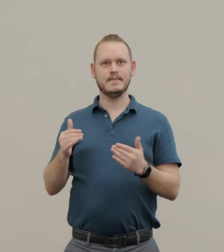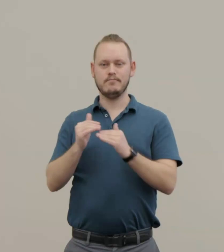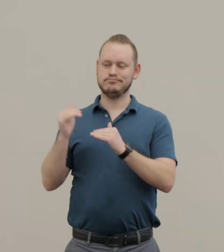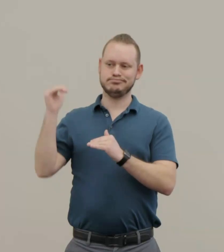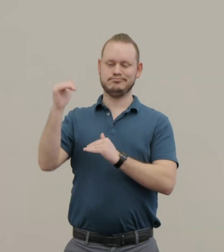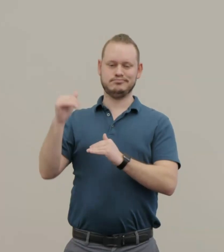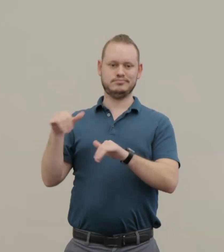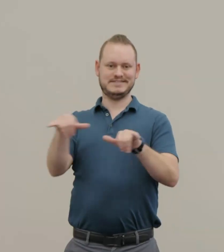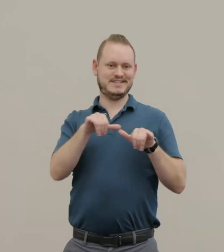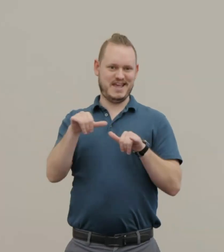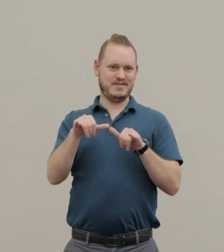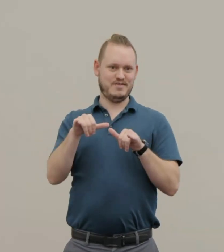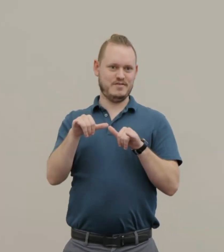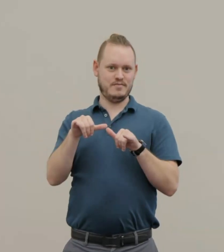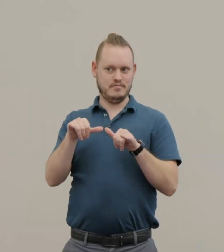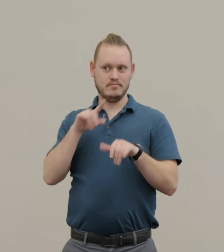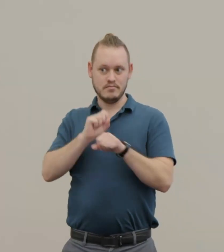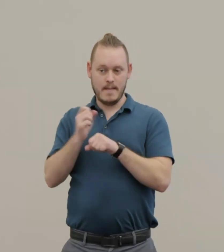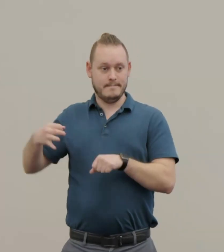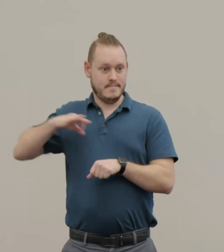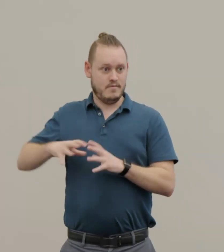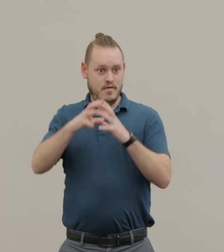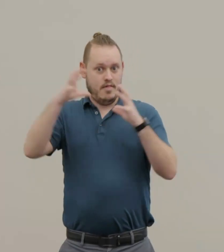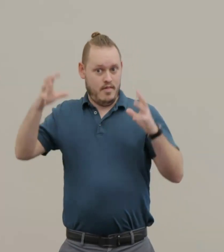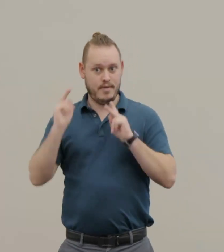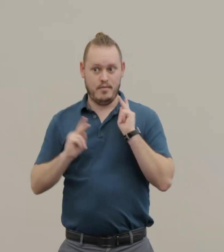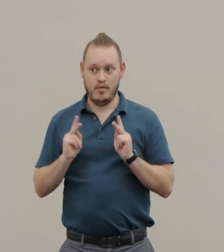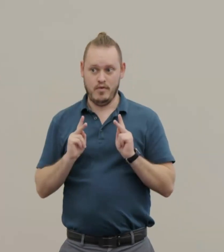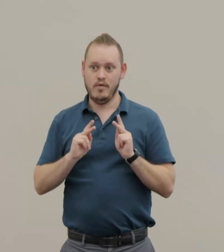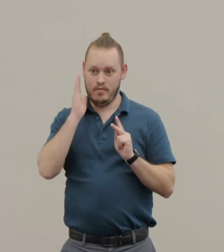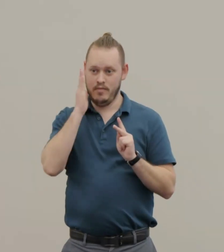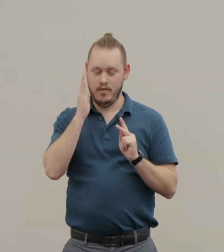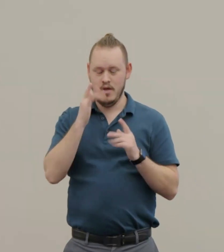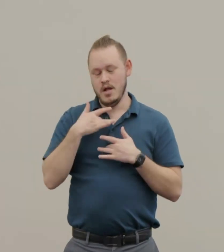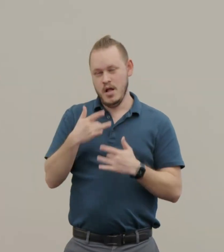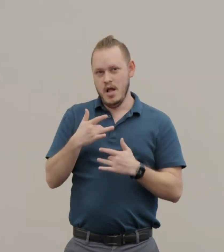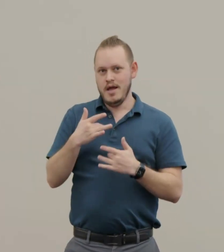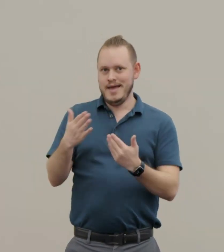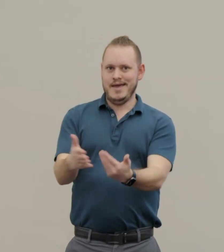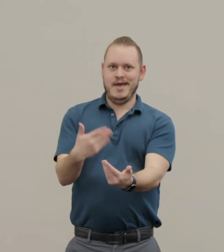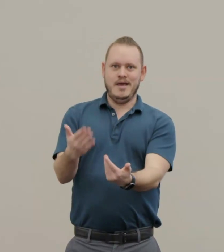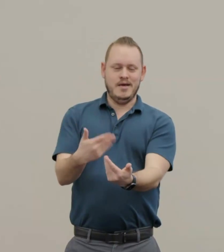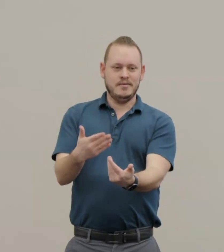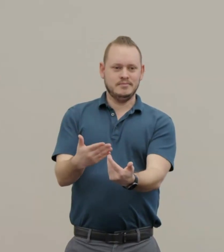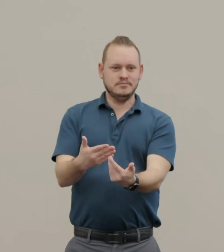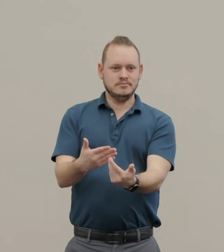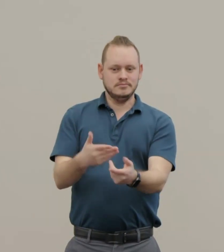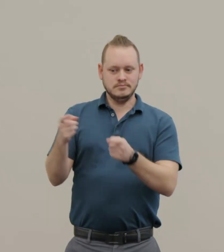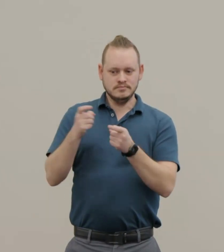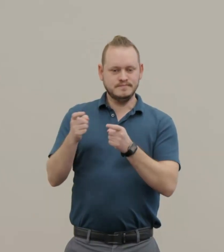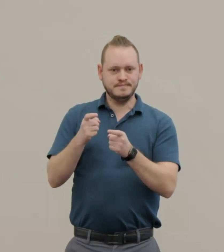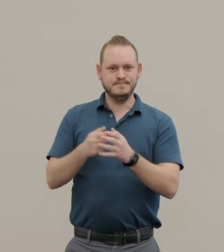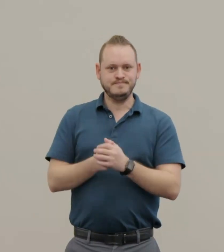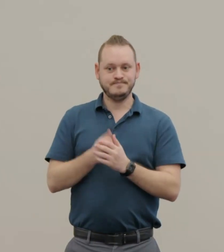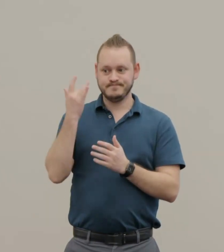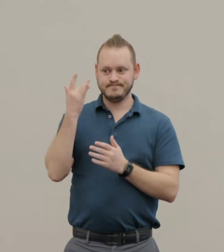and beyond that standard, but they do benefit a huge amount of people. And they're usually much easier to deal with because